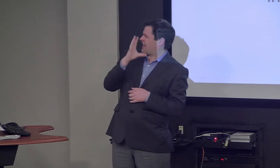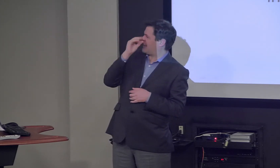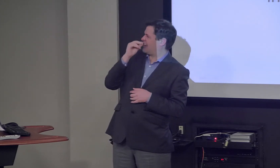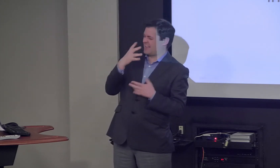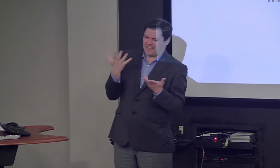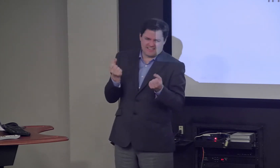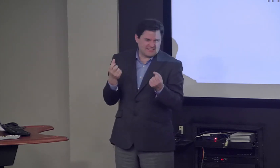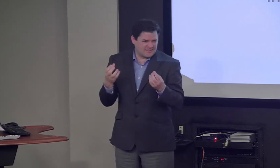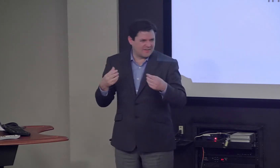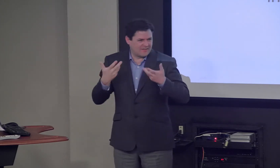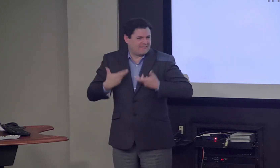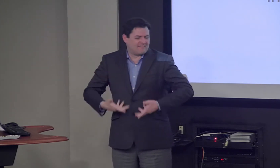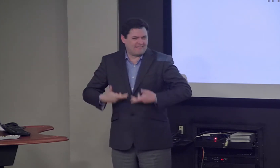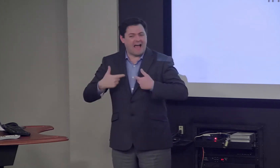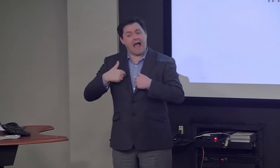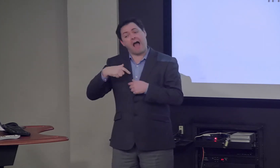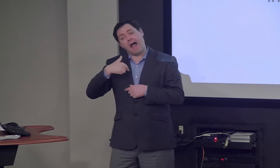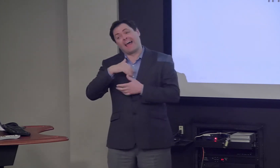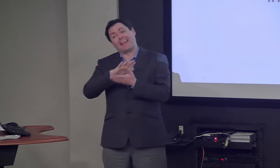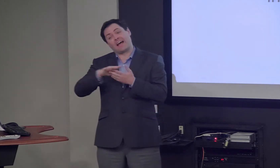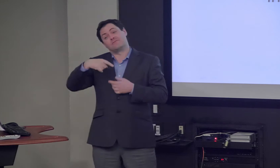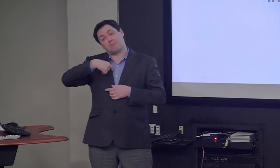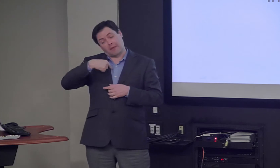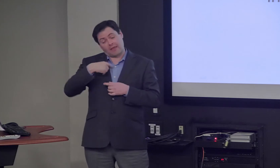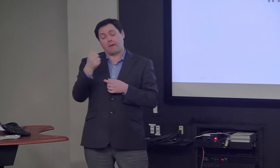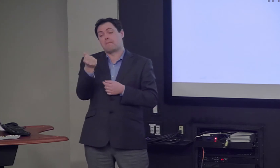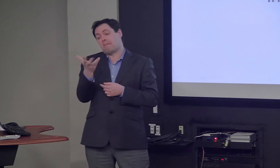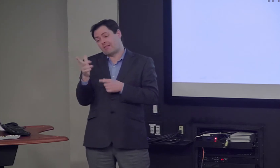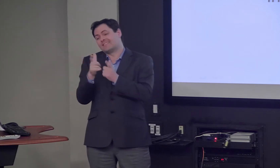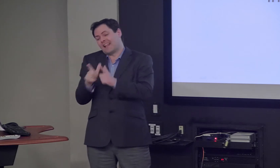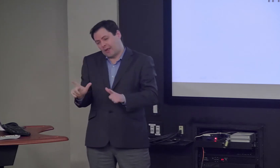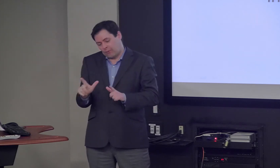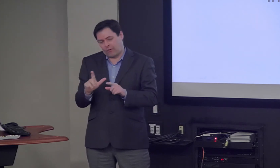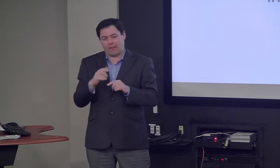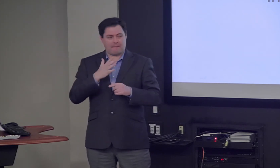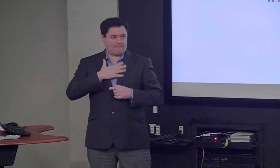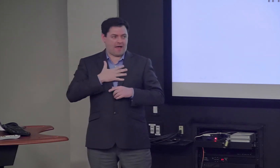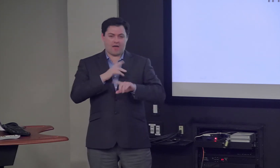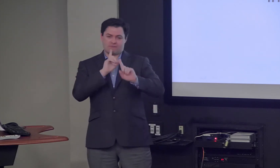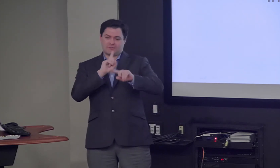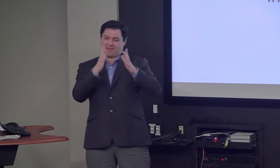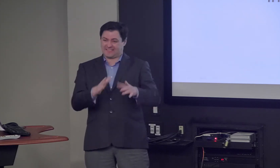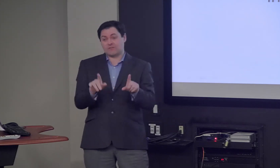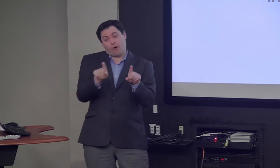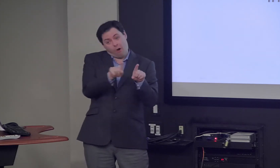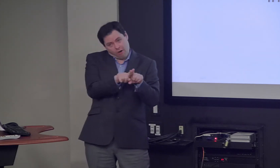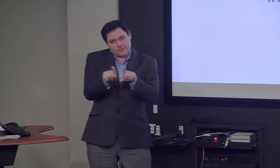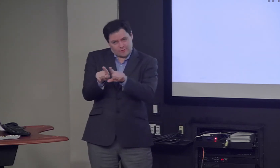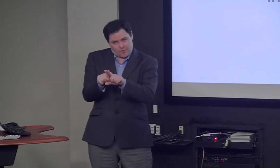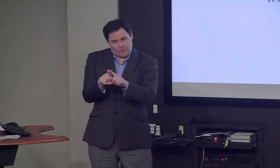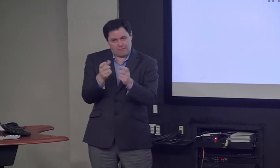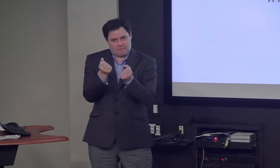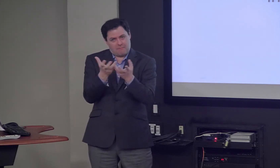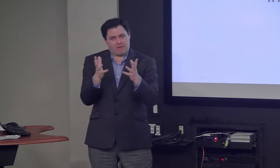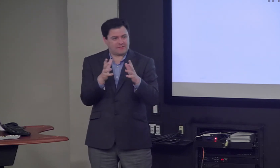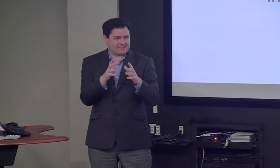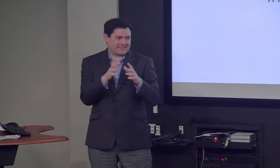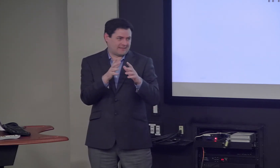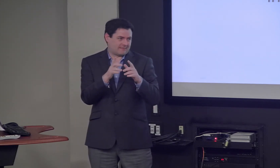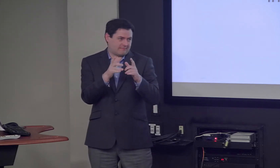that gentleman is that Dr. Roy was just introducing. It doesn't sound like me. Yes, I am multilingual, and I also speak multiple sign